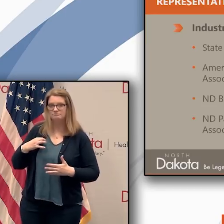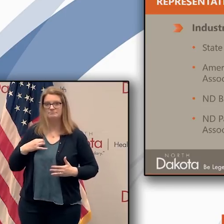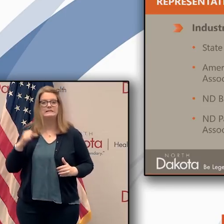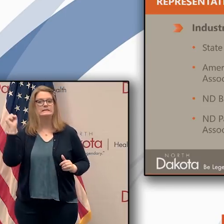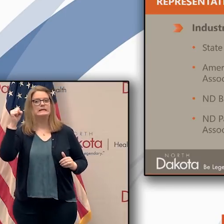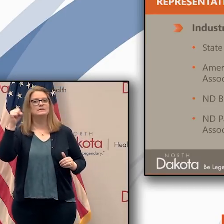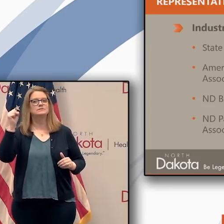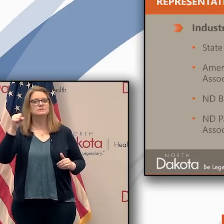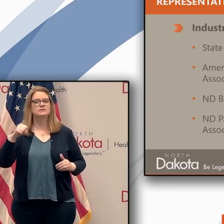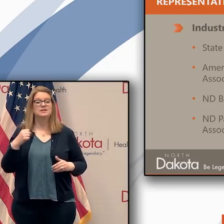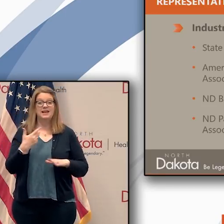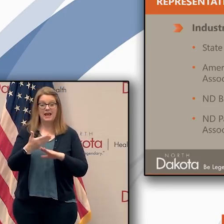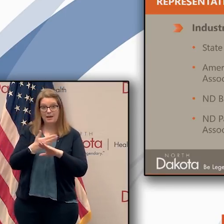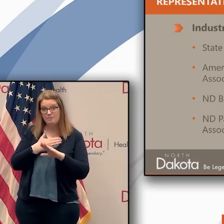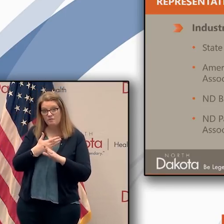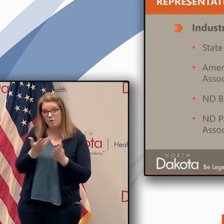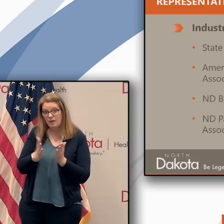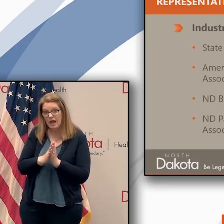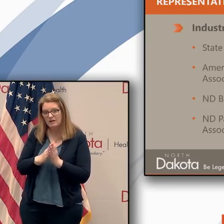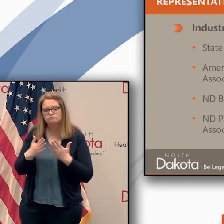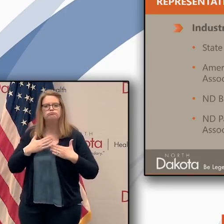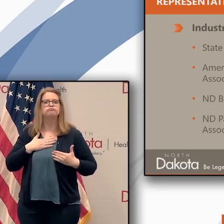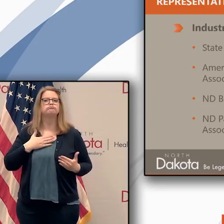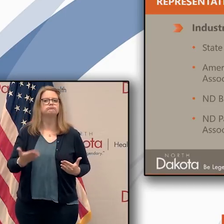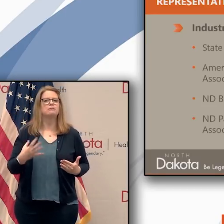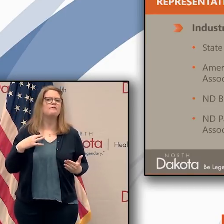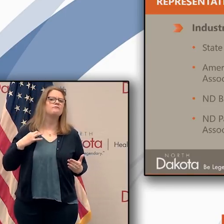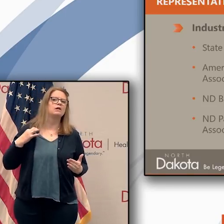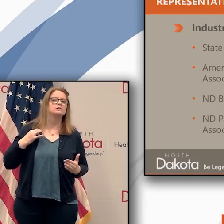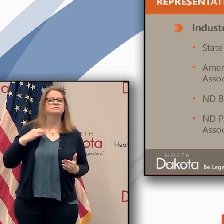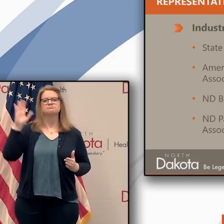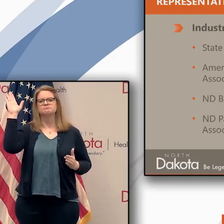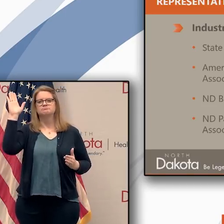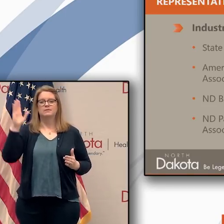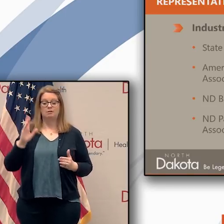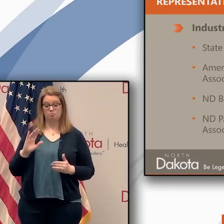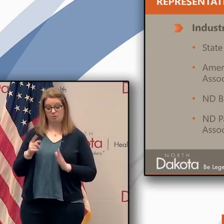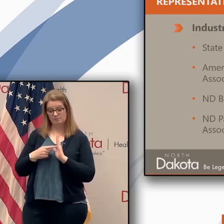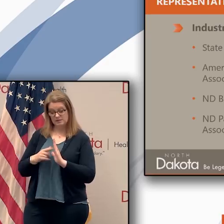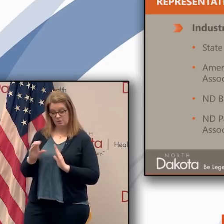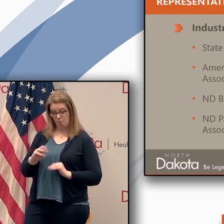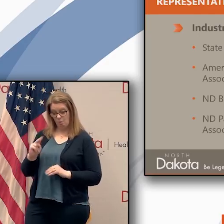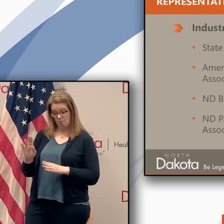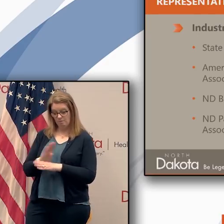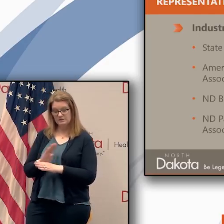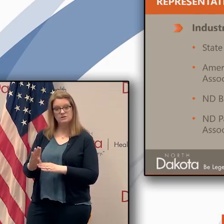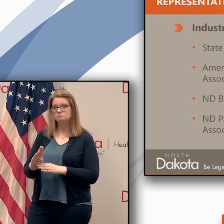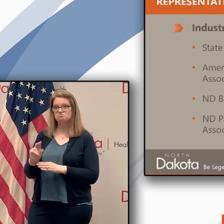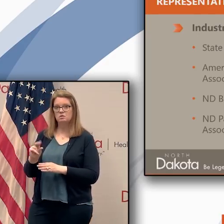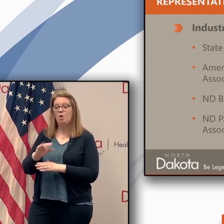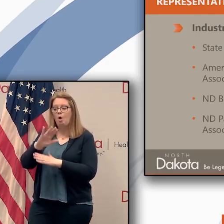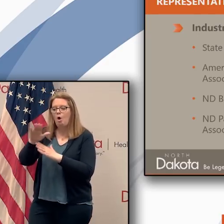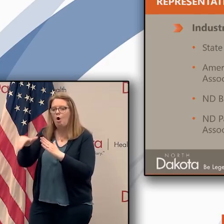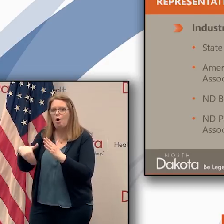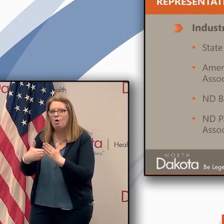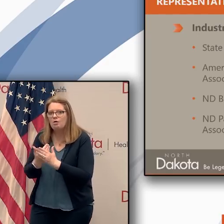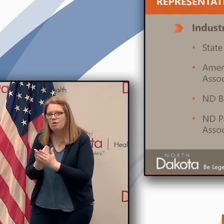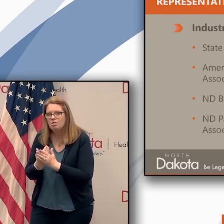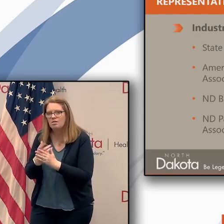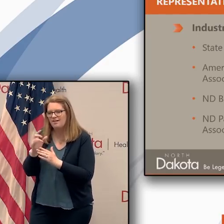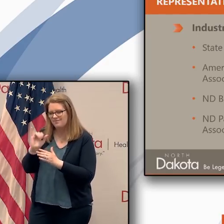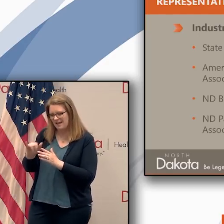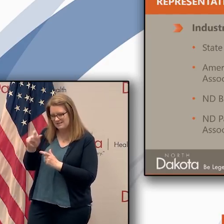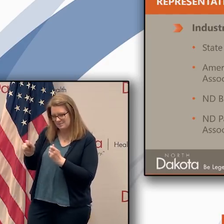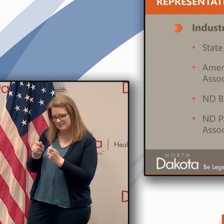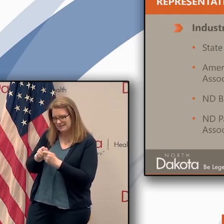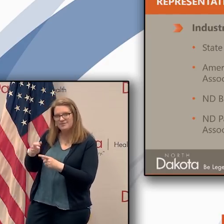even offered before we asked, and represented not just their own business, but their industry to ensure broad representation.